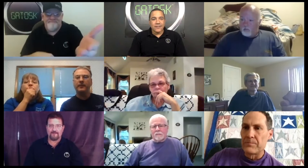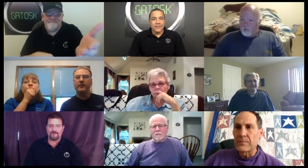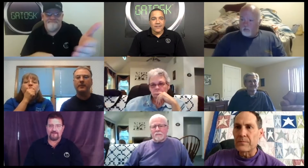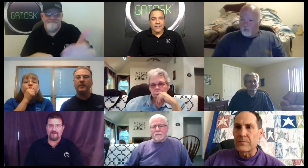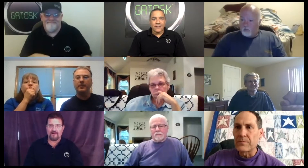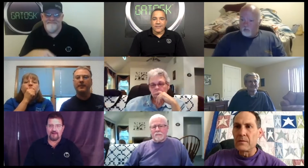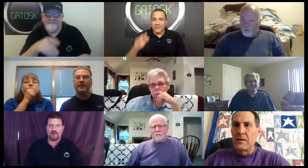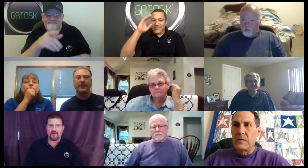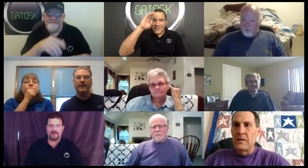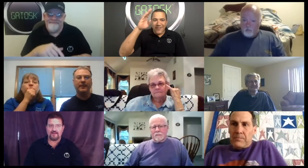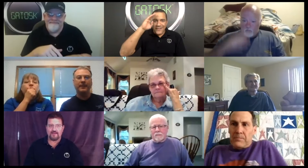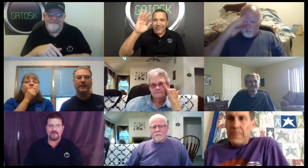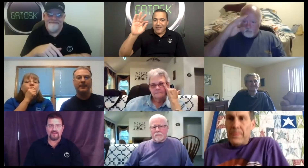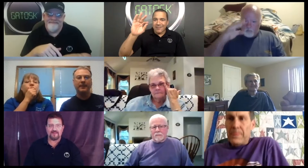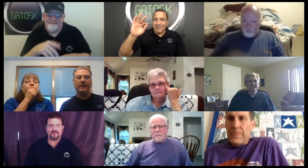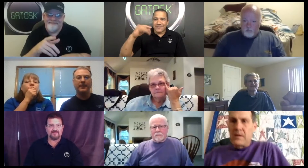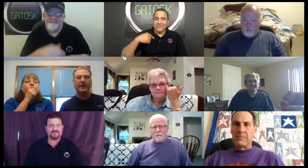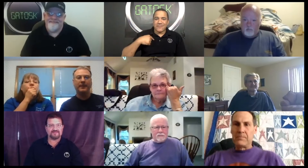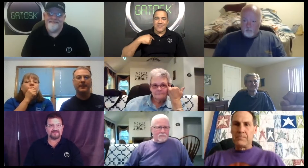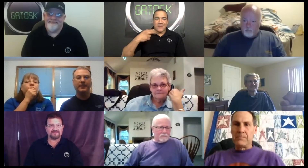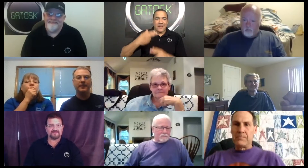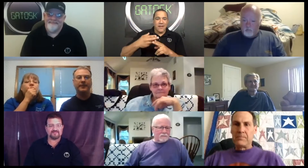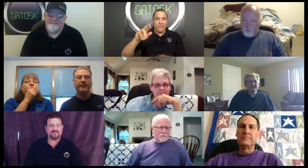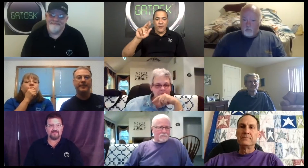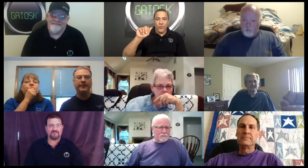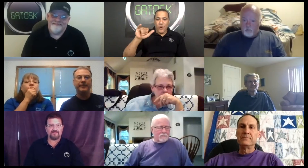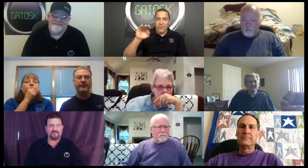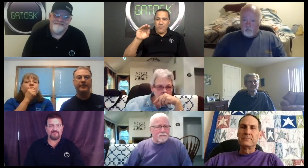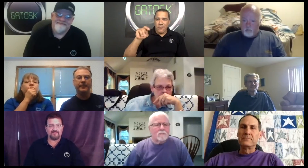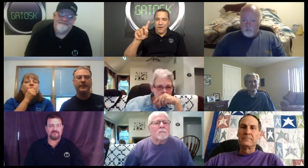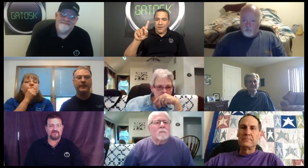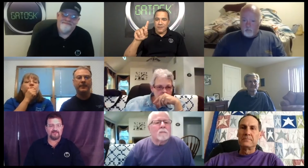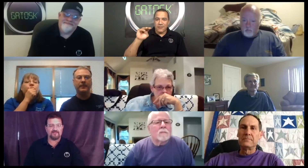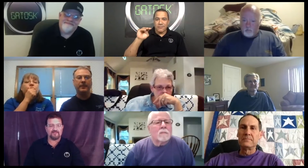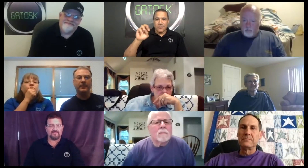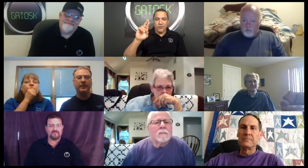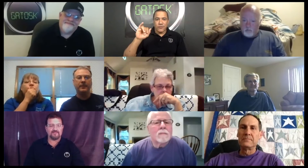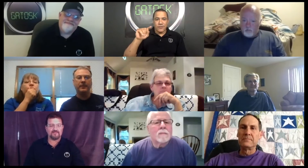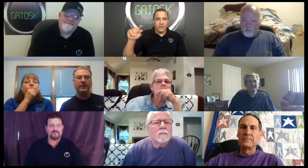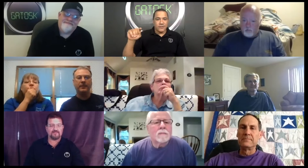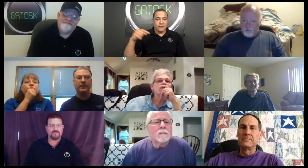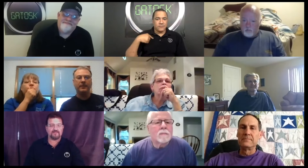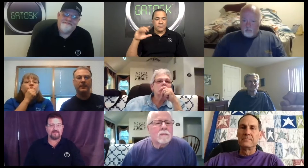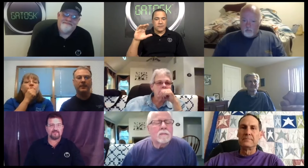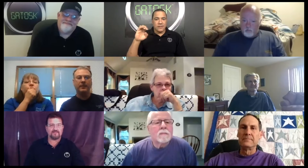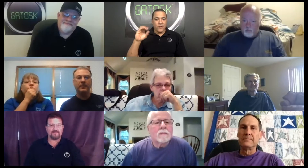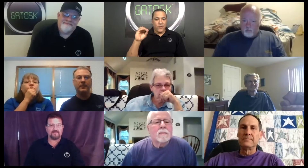I have asked Raymond here. You introduce yourself. Hey, great. Hi, my name is Raymond Merritt, and I'm